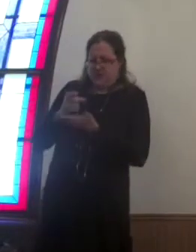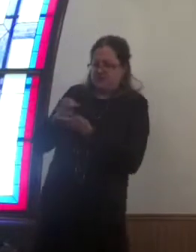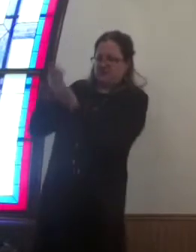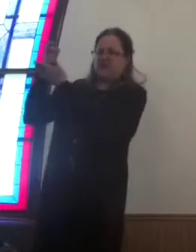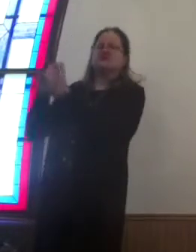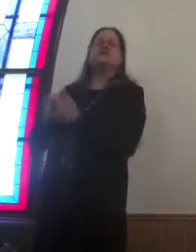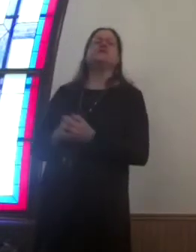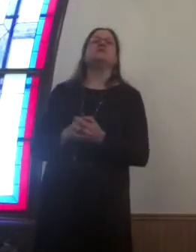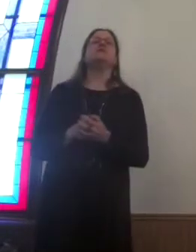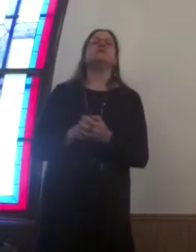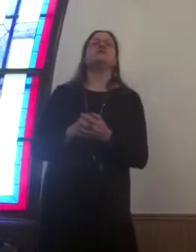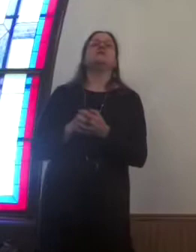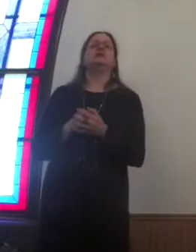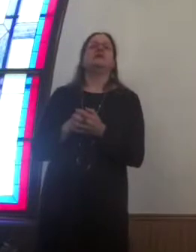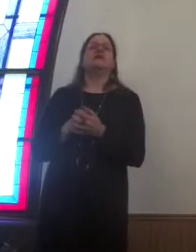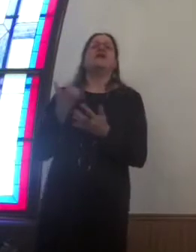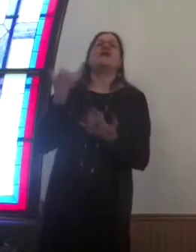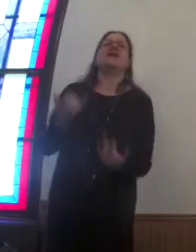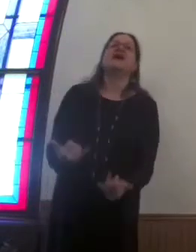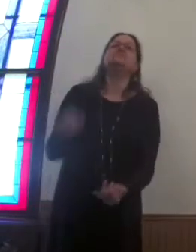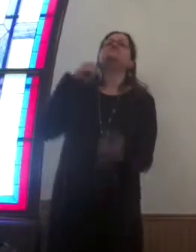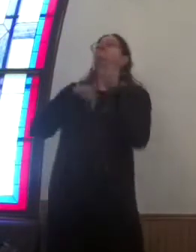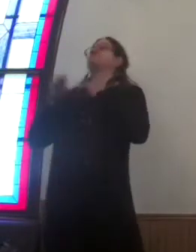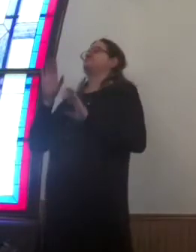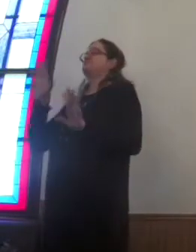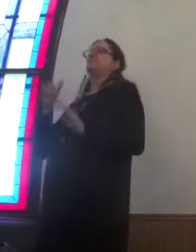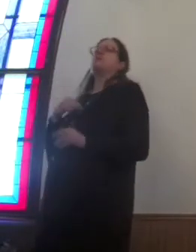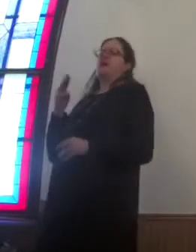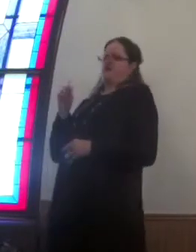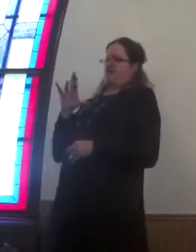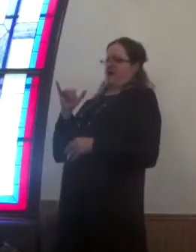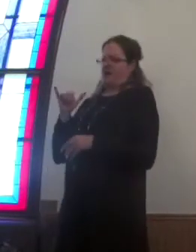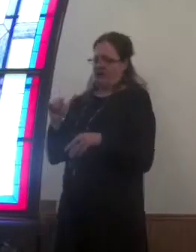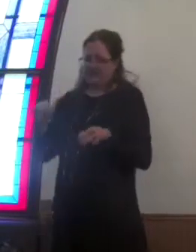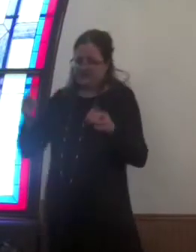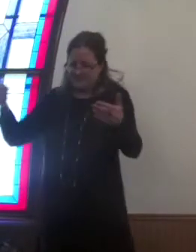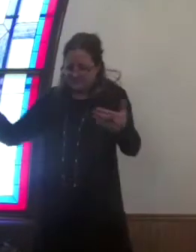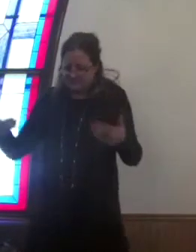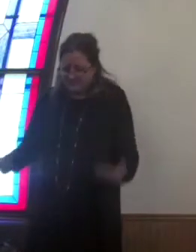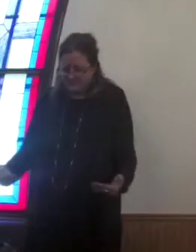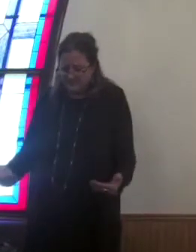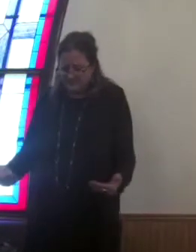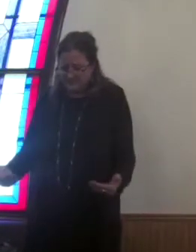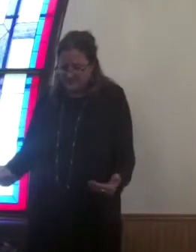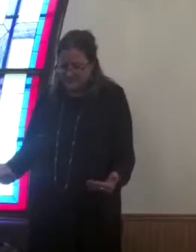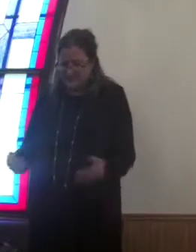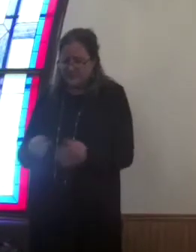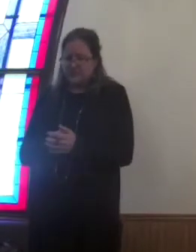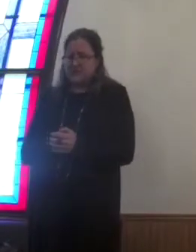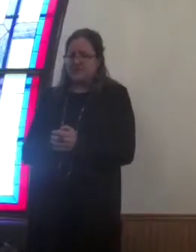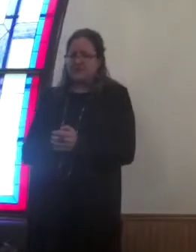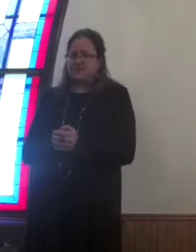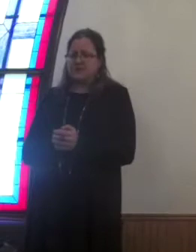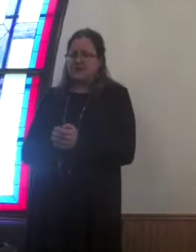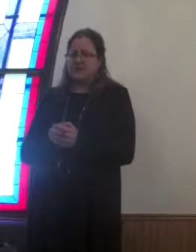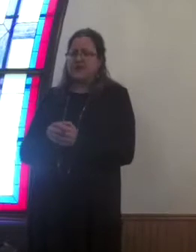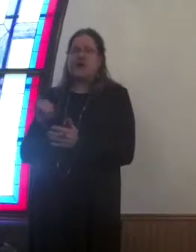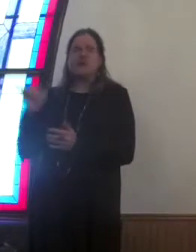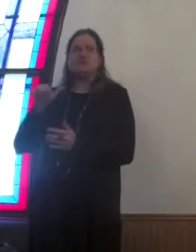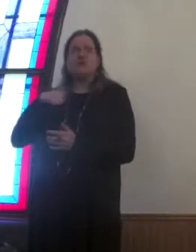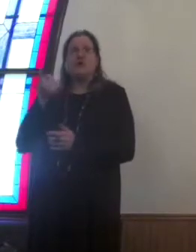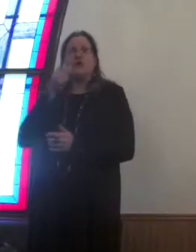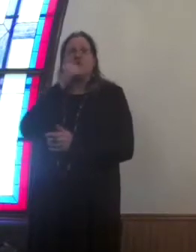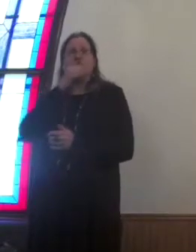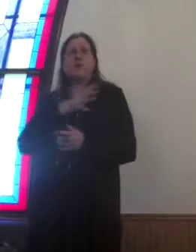So back to our good old gal Mary back at the tomb and what was going on there. But her and many of the other women that we hear in